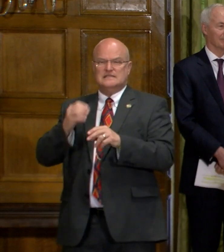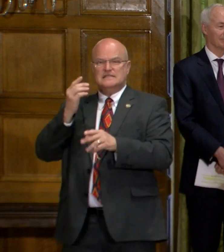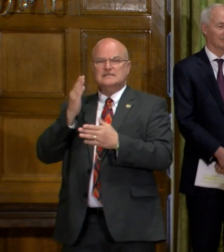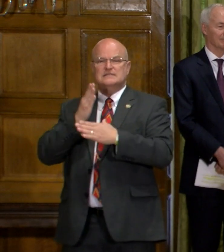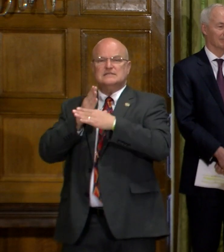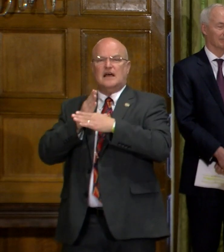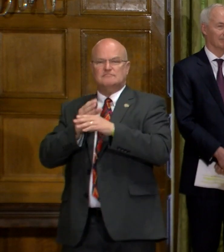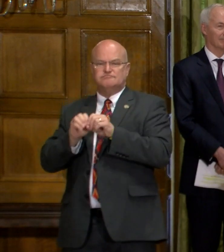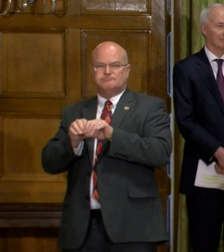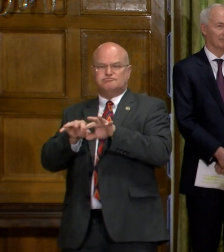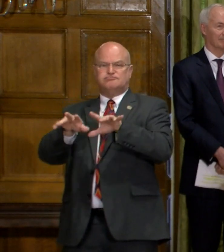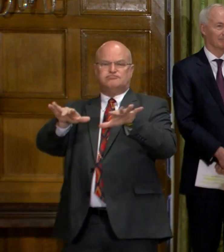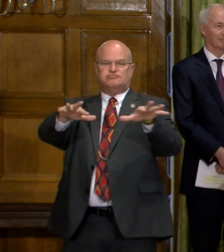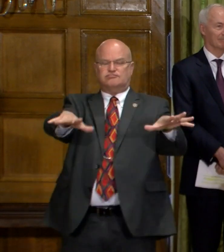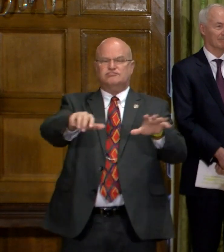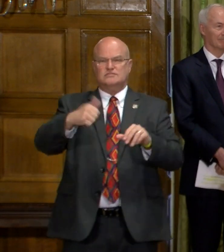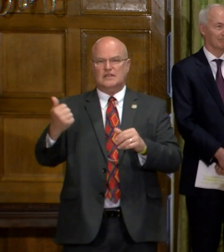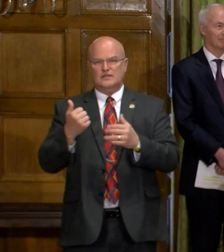disease.